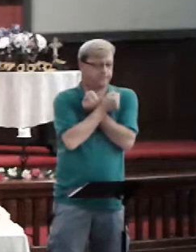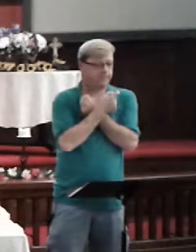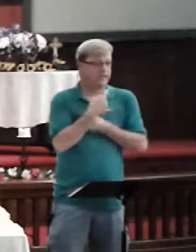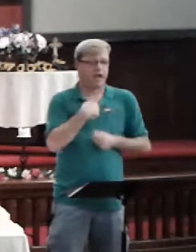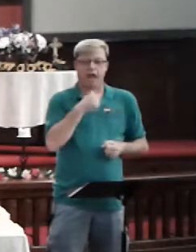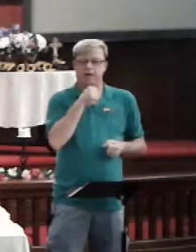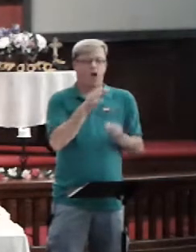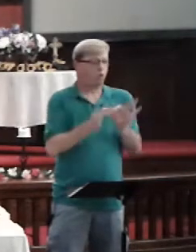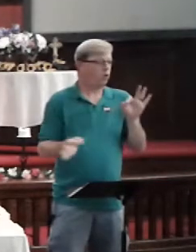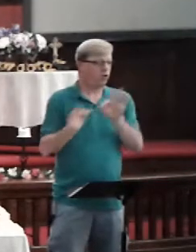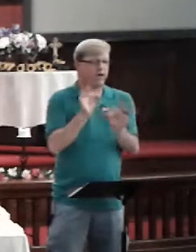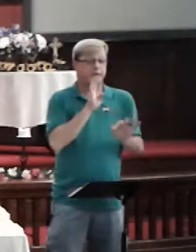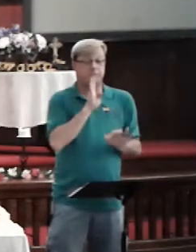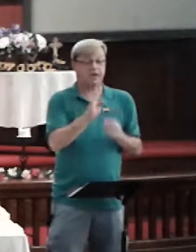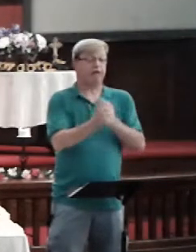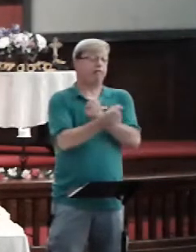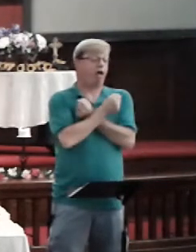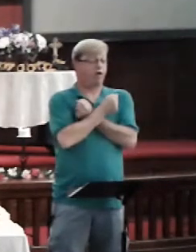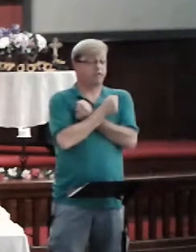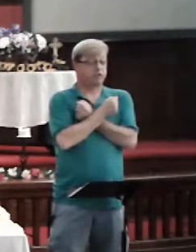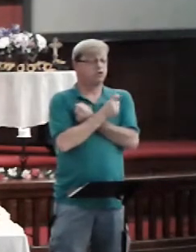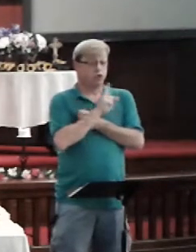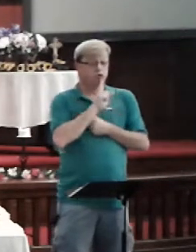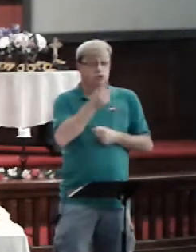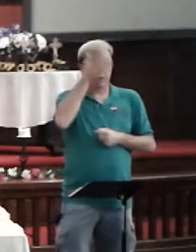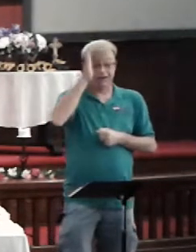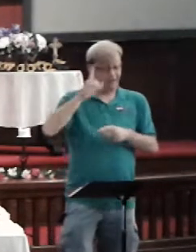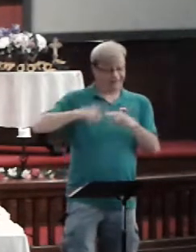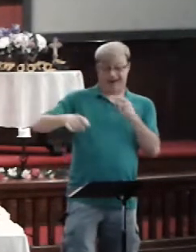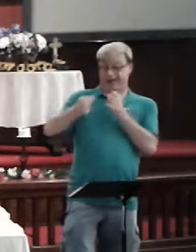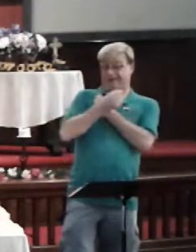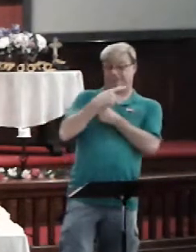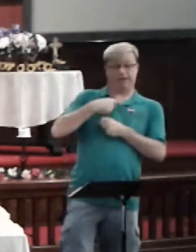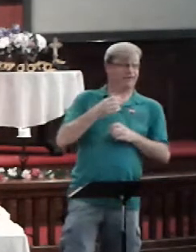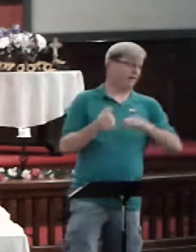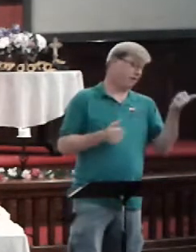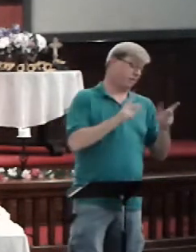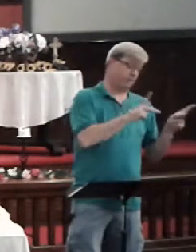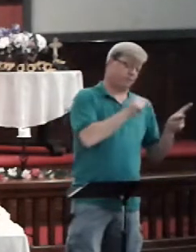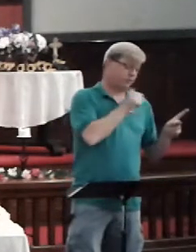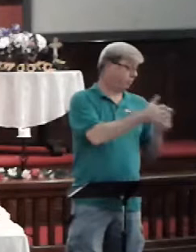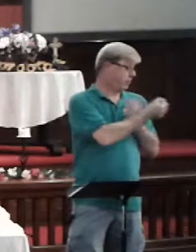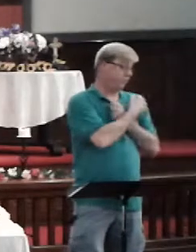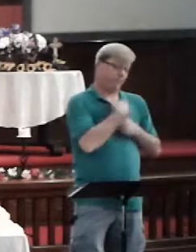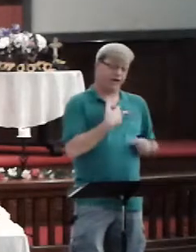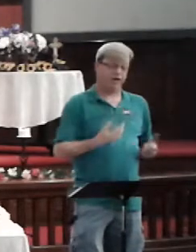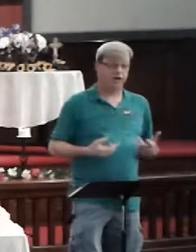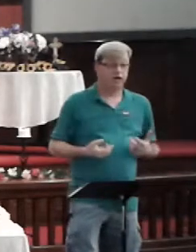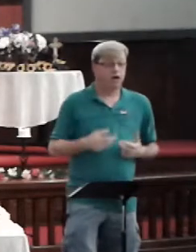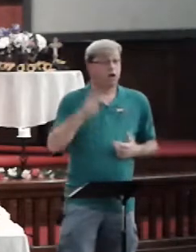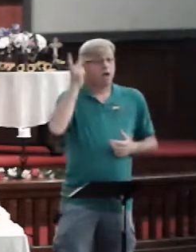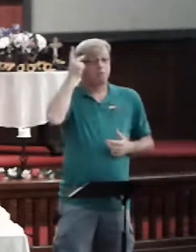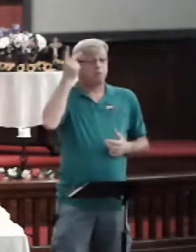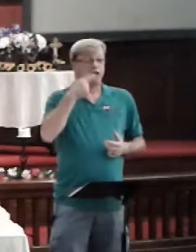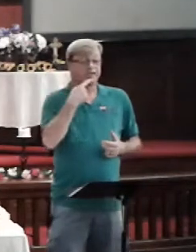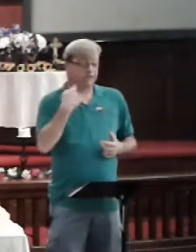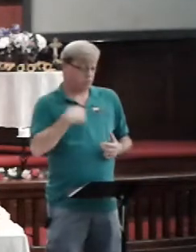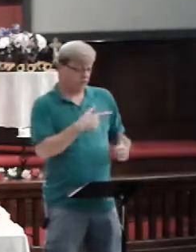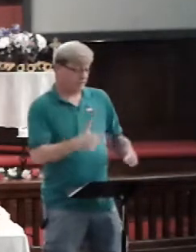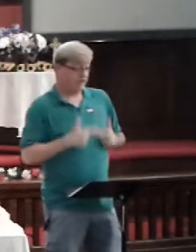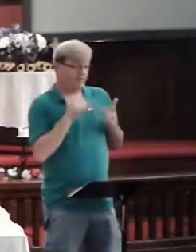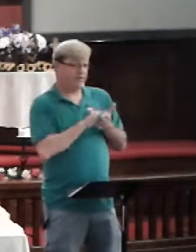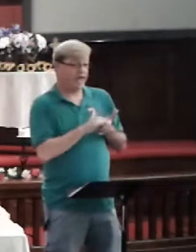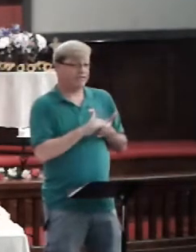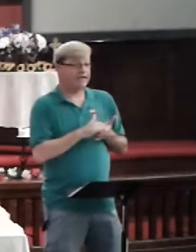I'm not worthy to be loved. Surely God can't love me, nobody else does. And Paul says here that we live